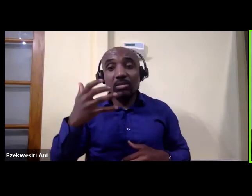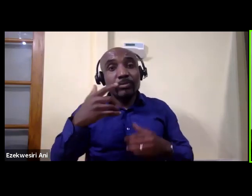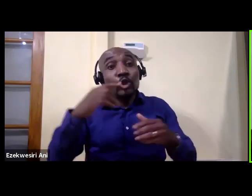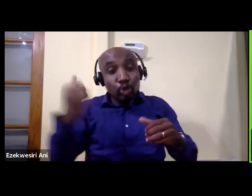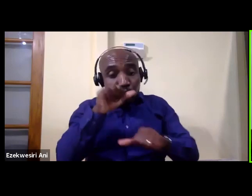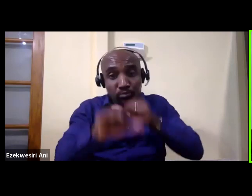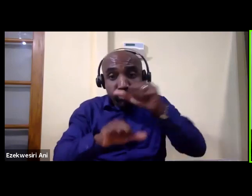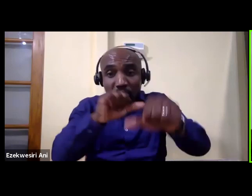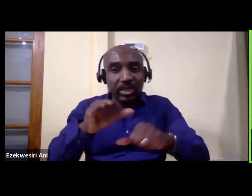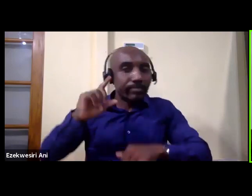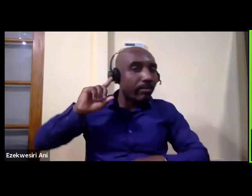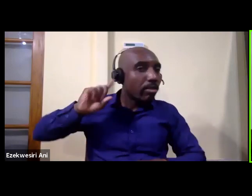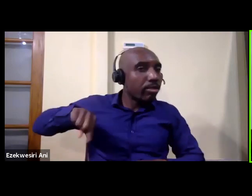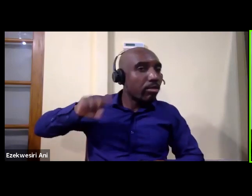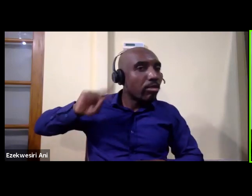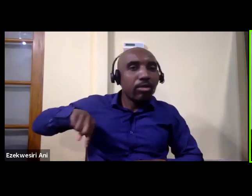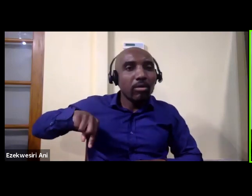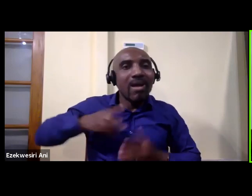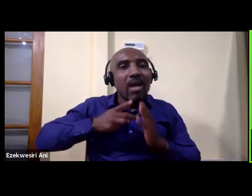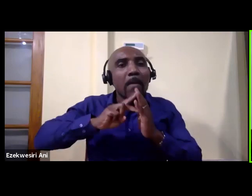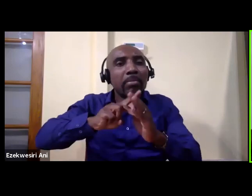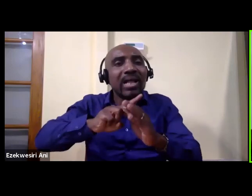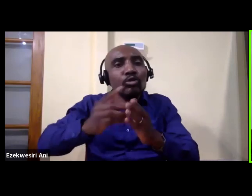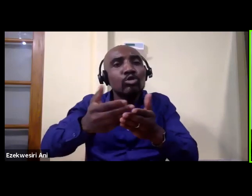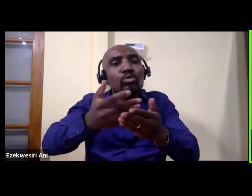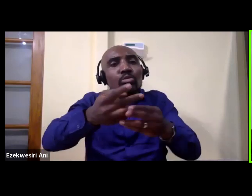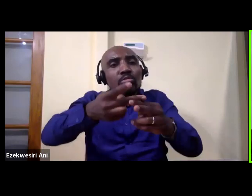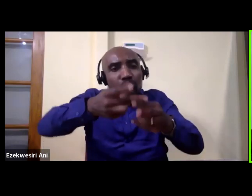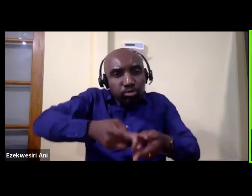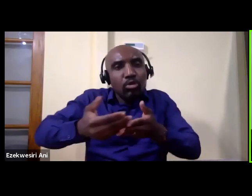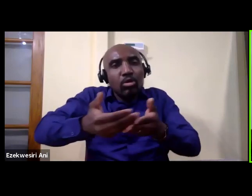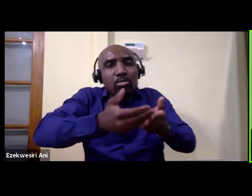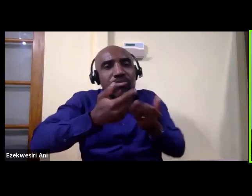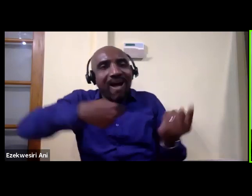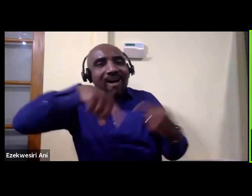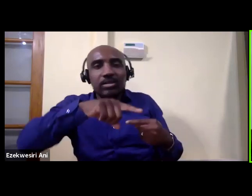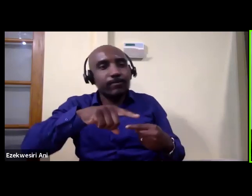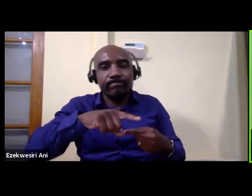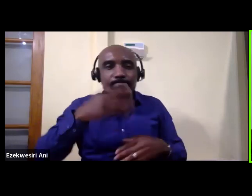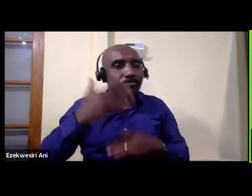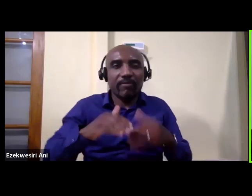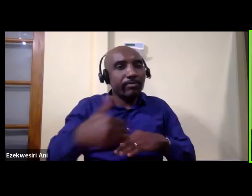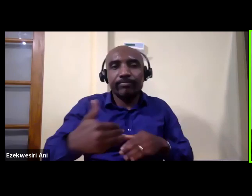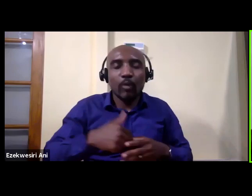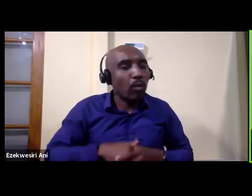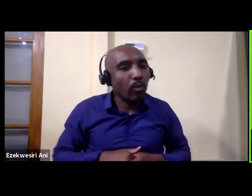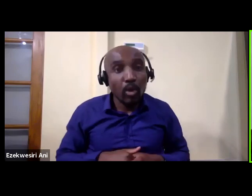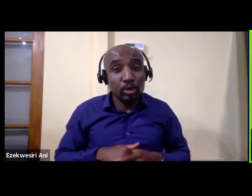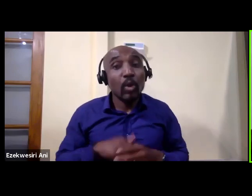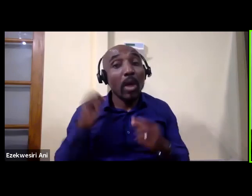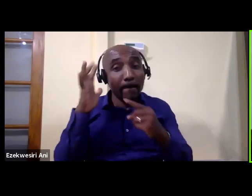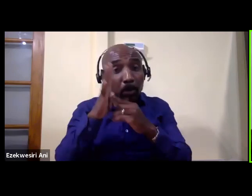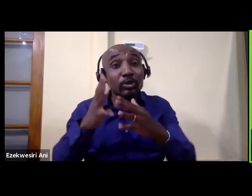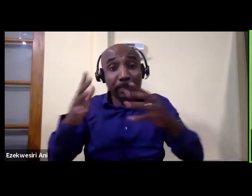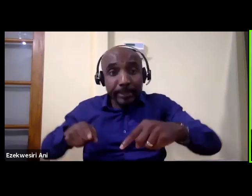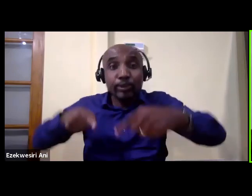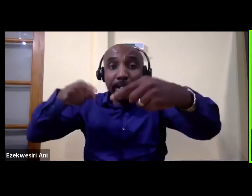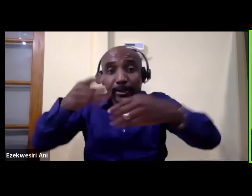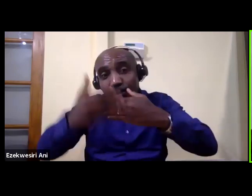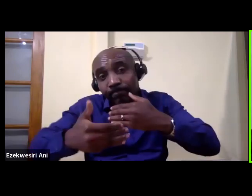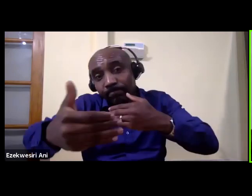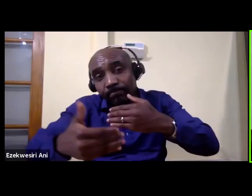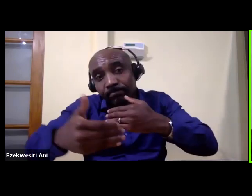do and plan to protect people in a proper way. So we've got a major challenge ahead, but that means that,